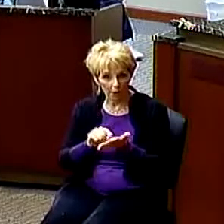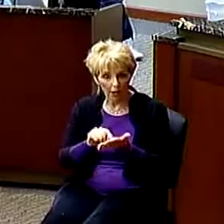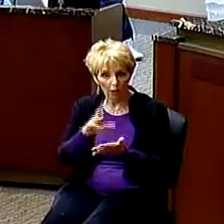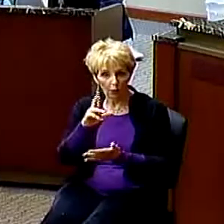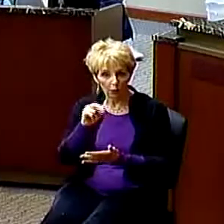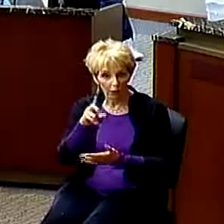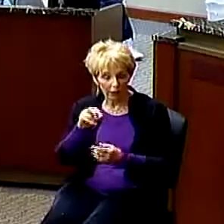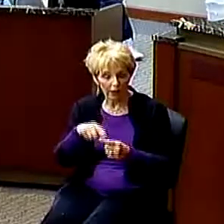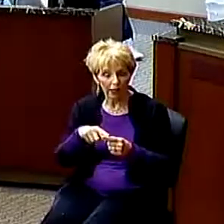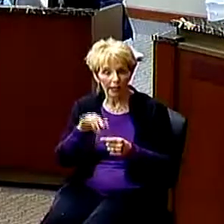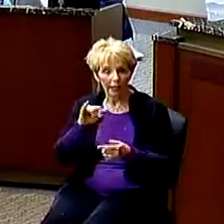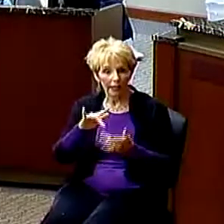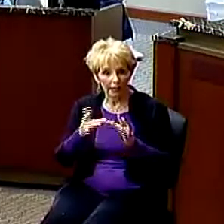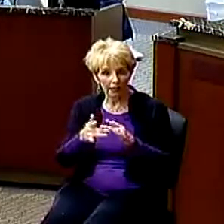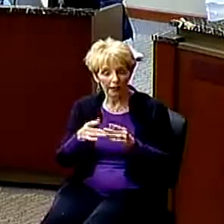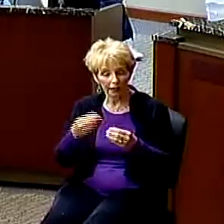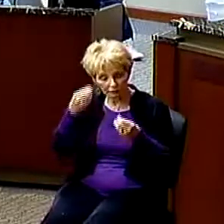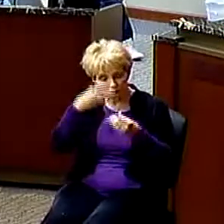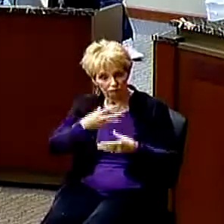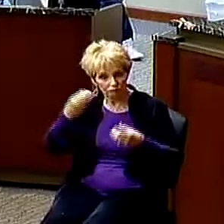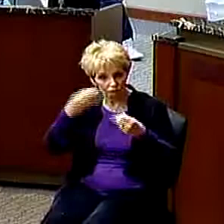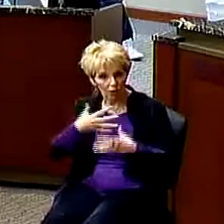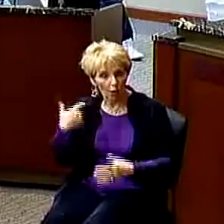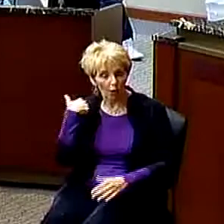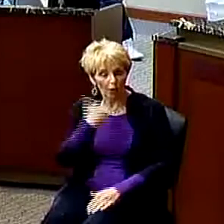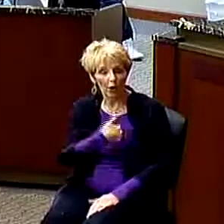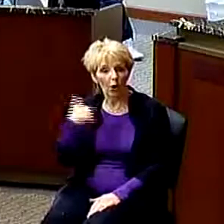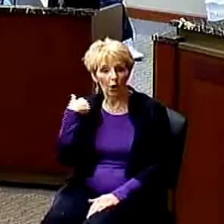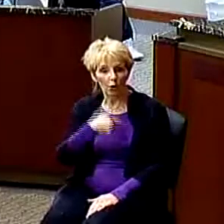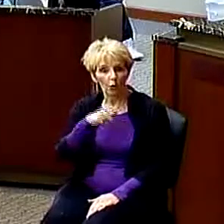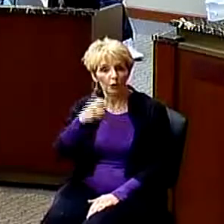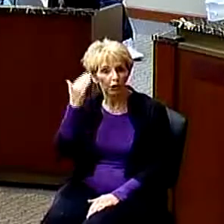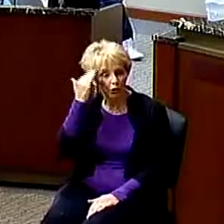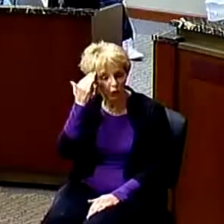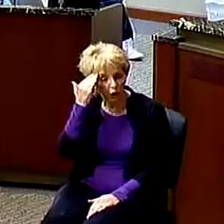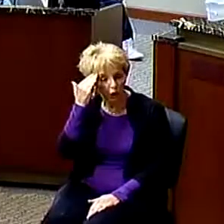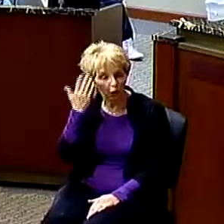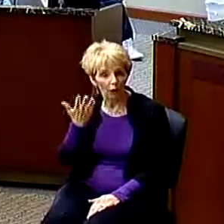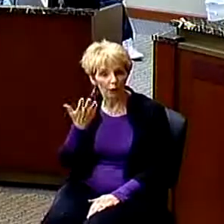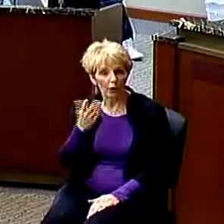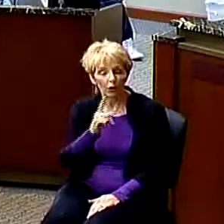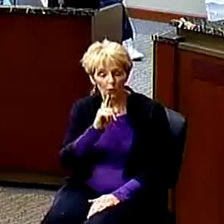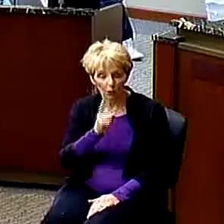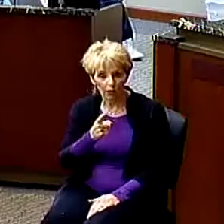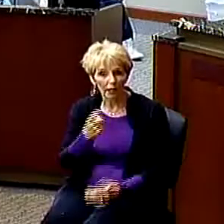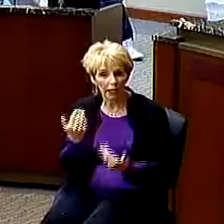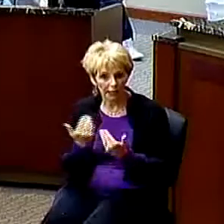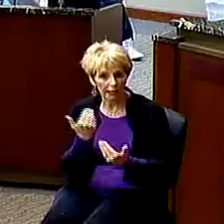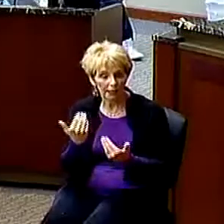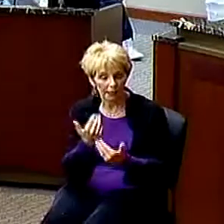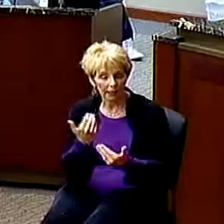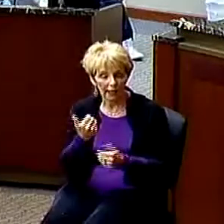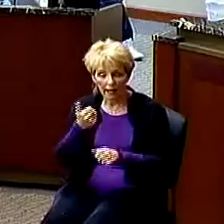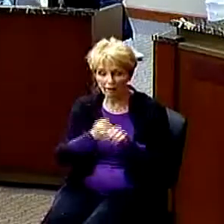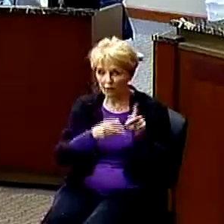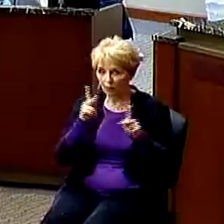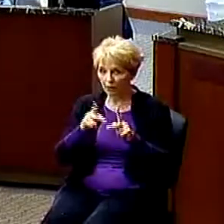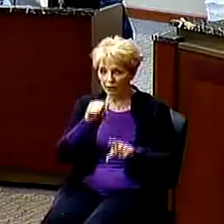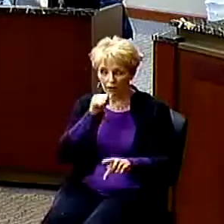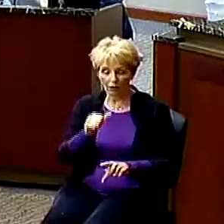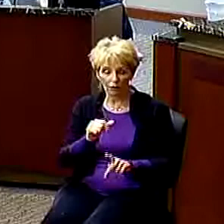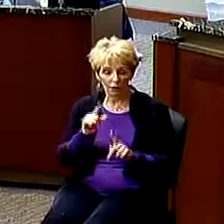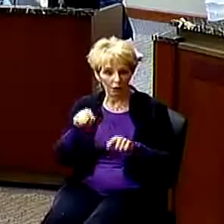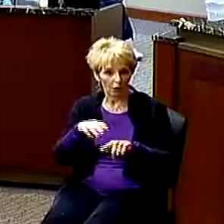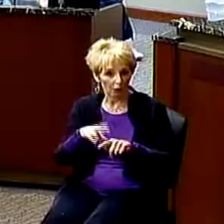radios, TV, and internet to keep us informed. We need to know really easily. Everybody's not going to go